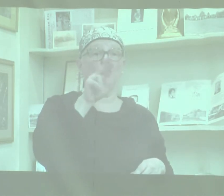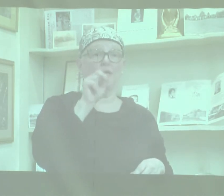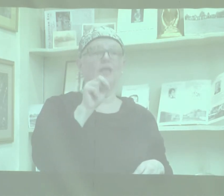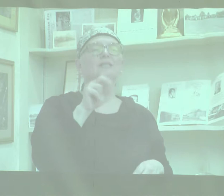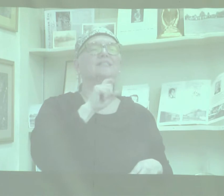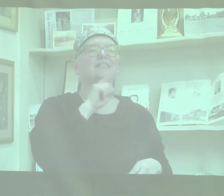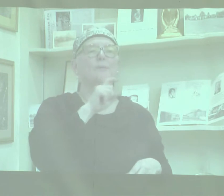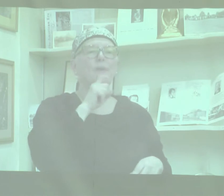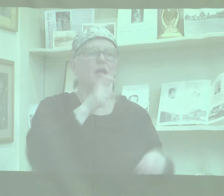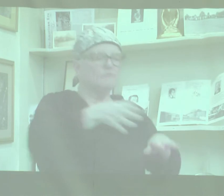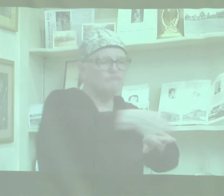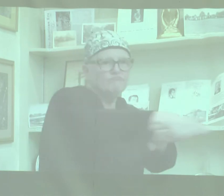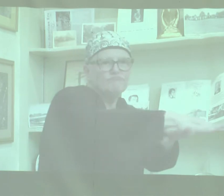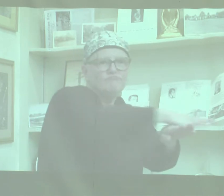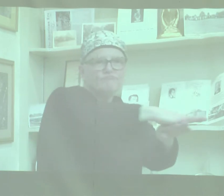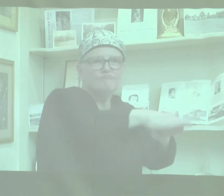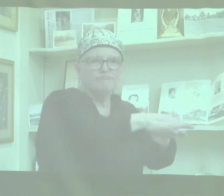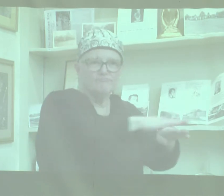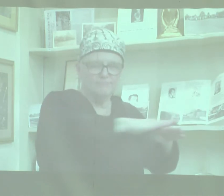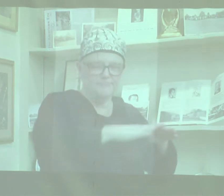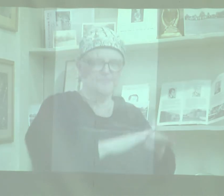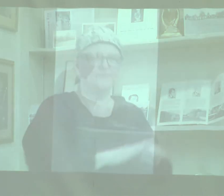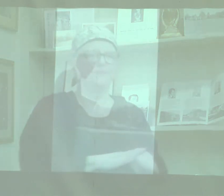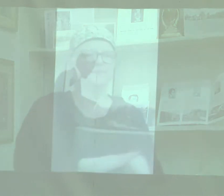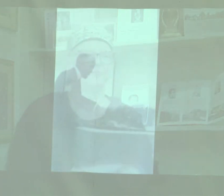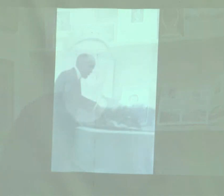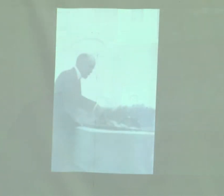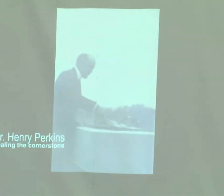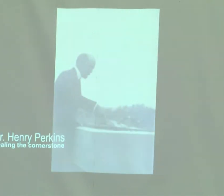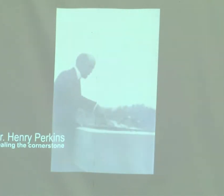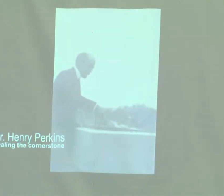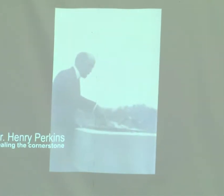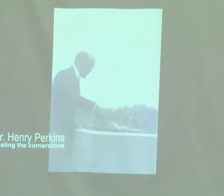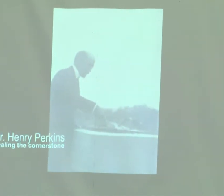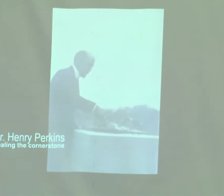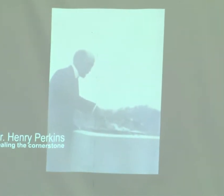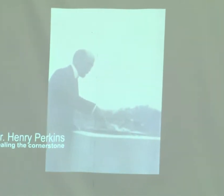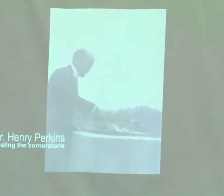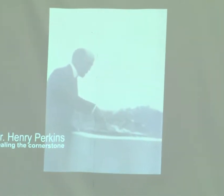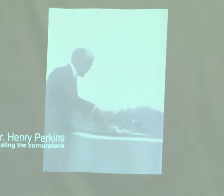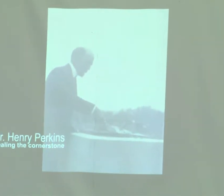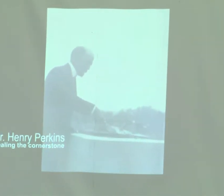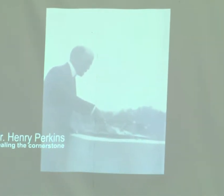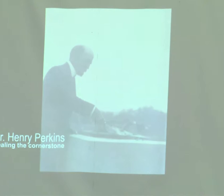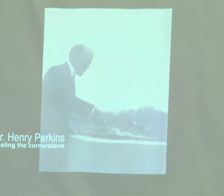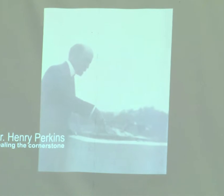Dr. Henry Perkins cemented it into the cornerstone of Gallaudet Hall.